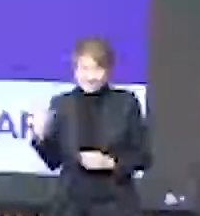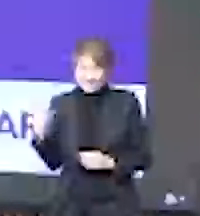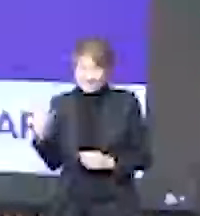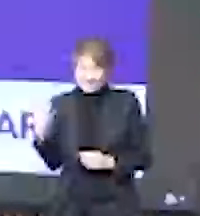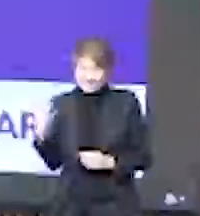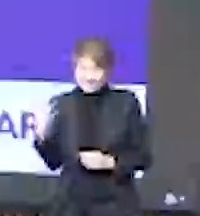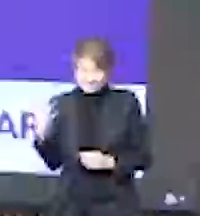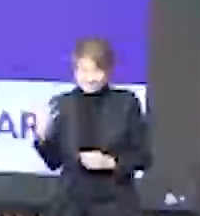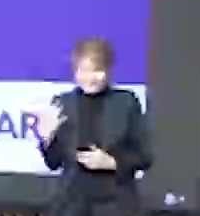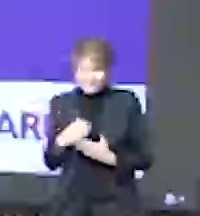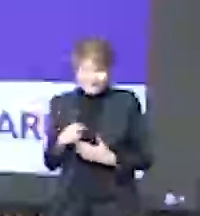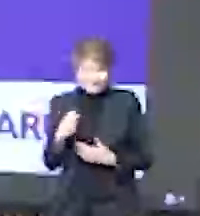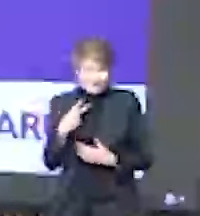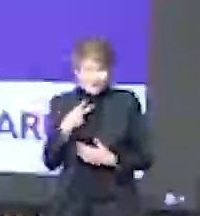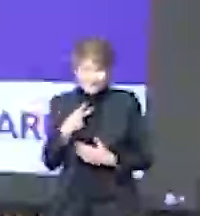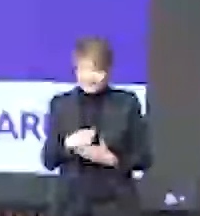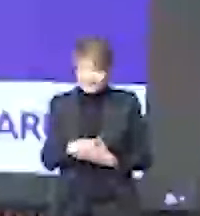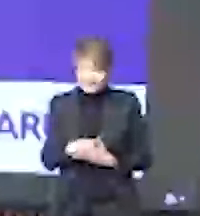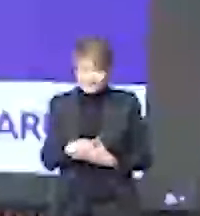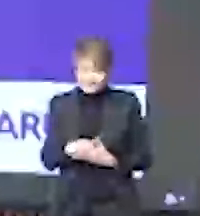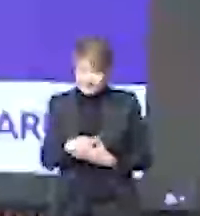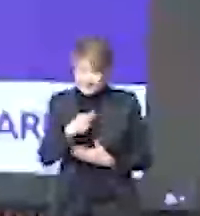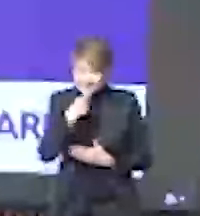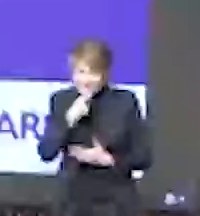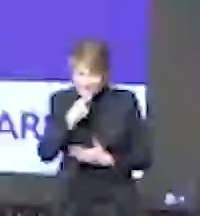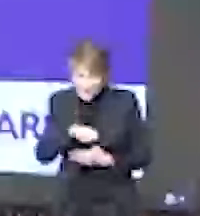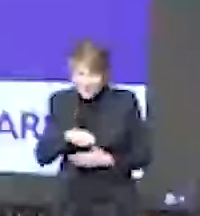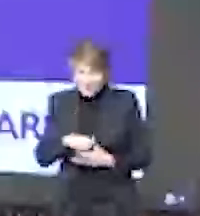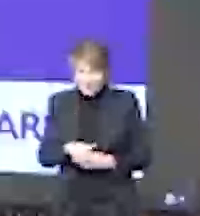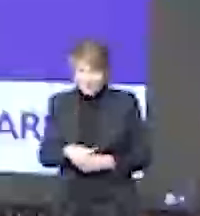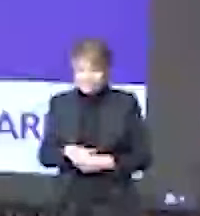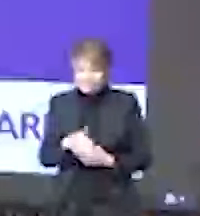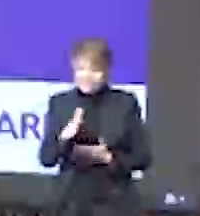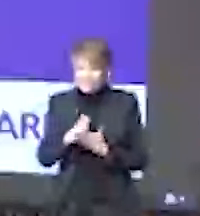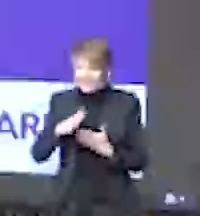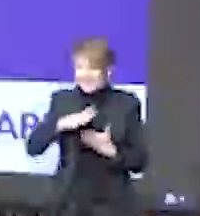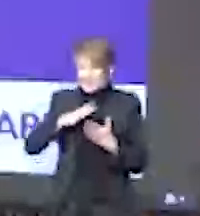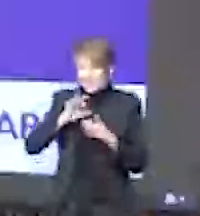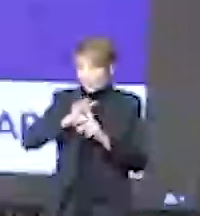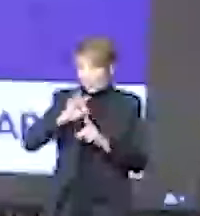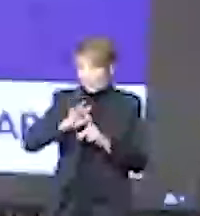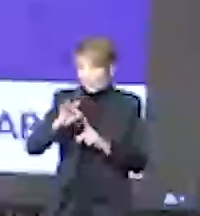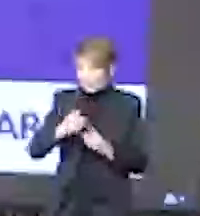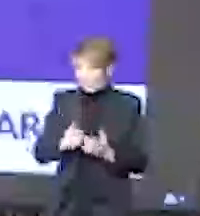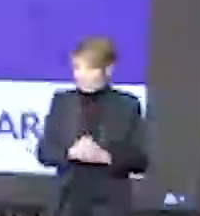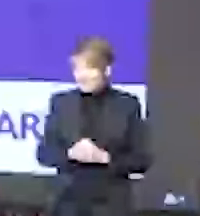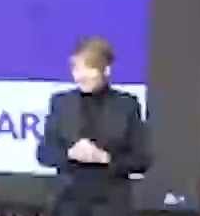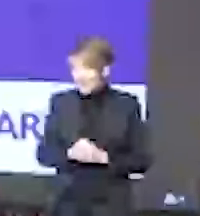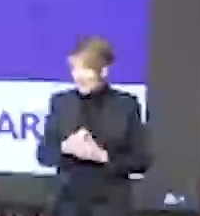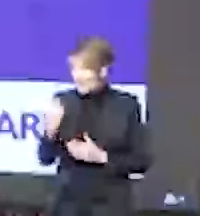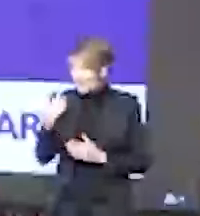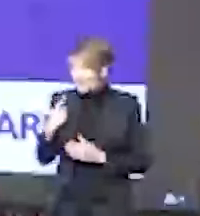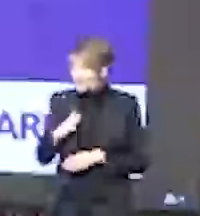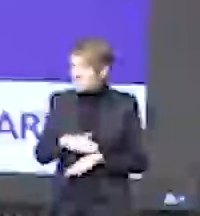A disappointingly and concerningly low figure. So definitely room for work and improvement there. We might have time